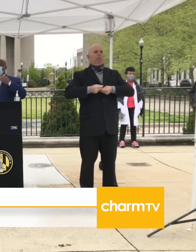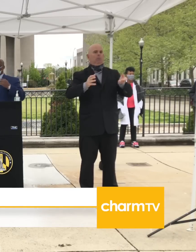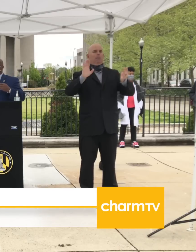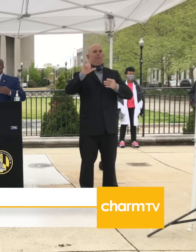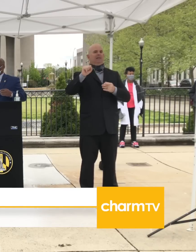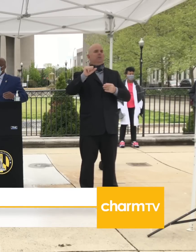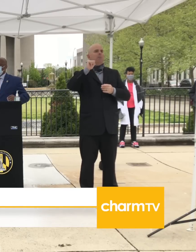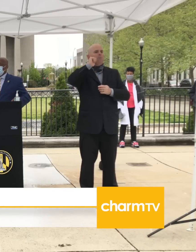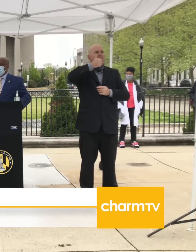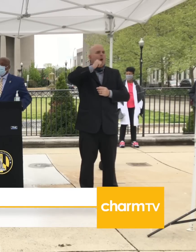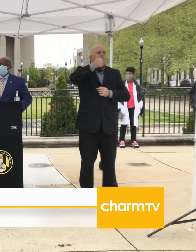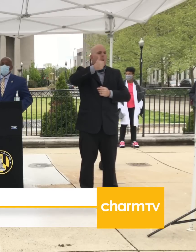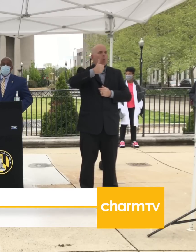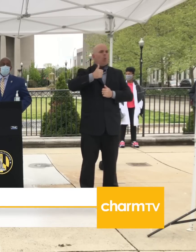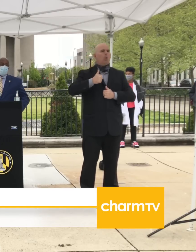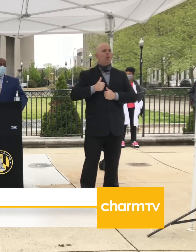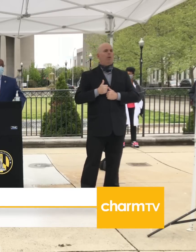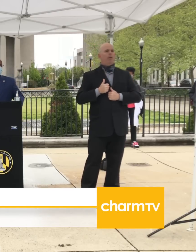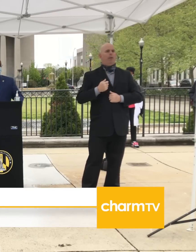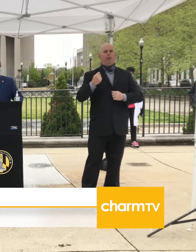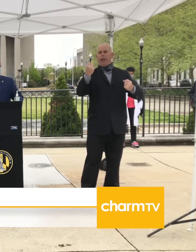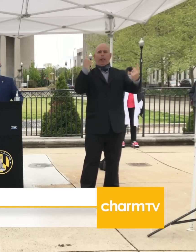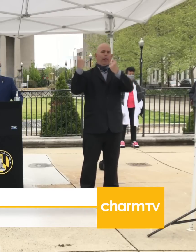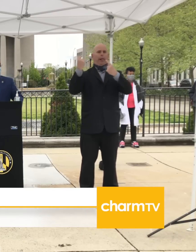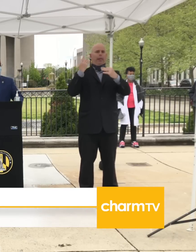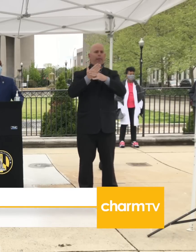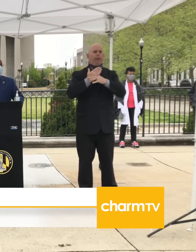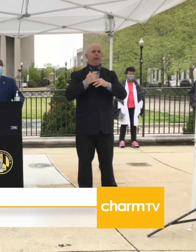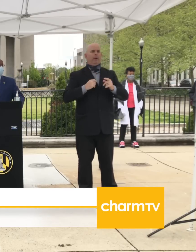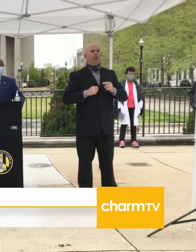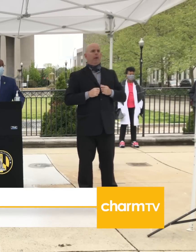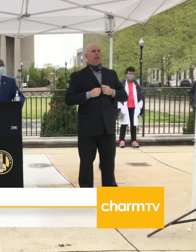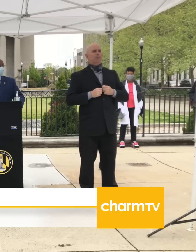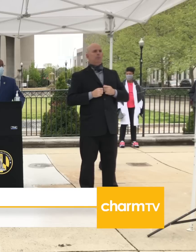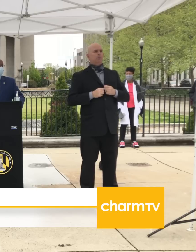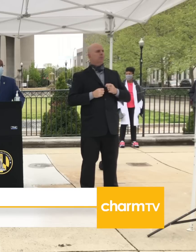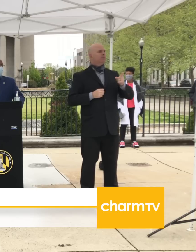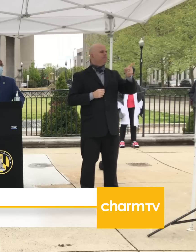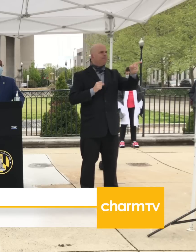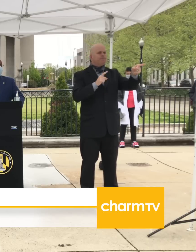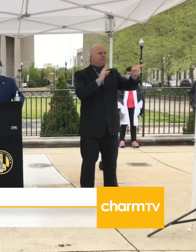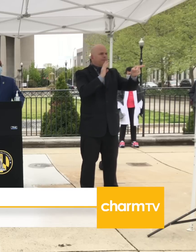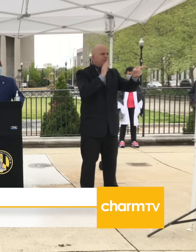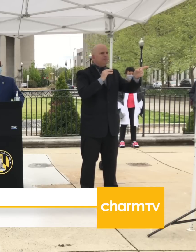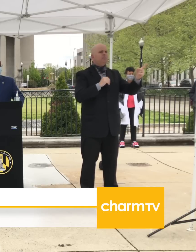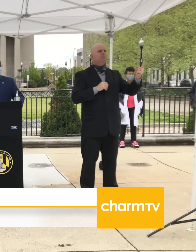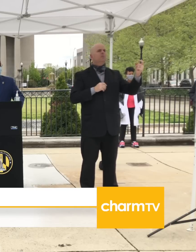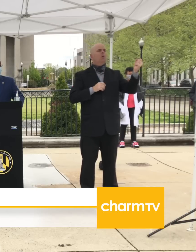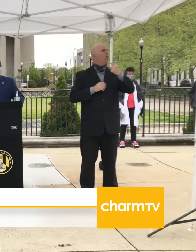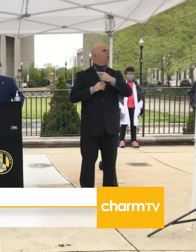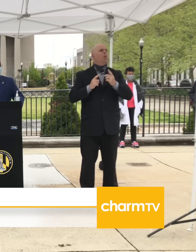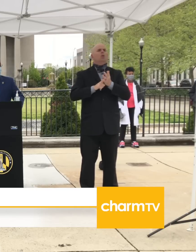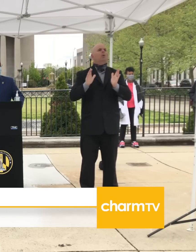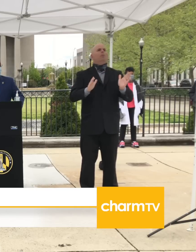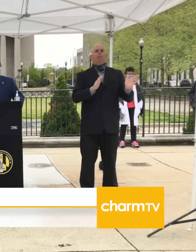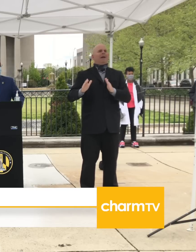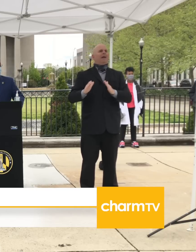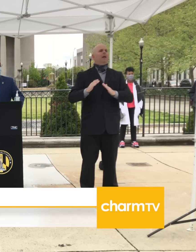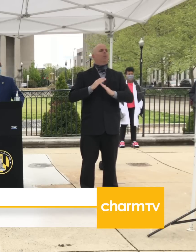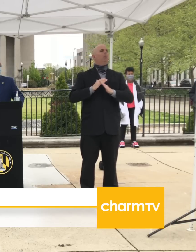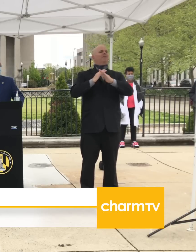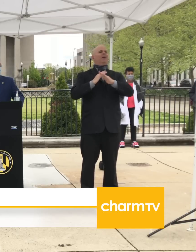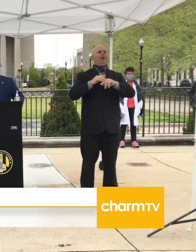plan for preventing spread of the virus amongst unhoused individuals? Say that again. What's your plan for preventing spread of the virus